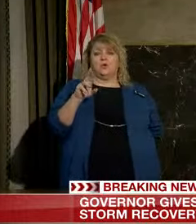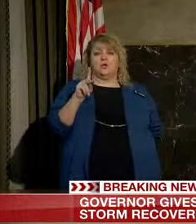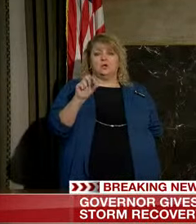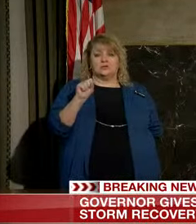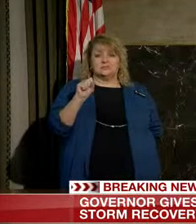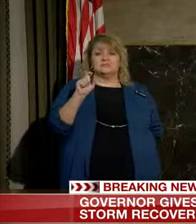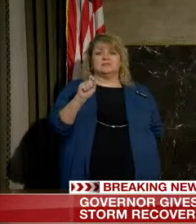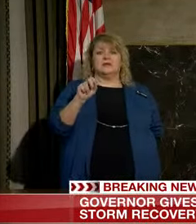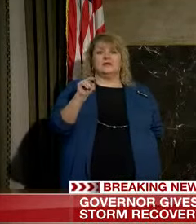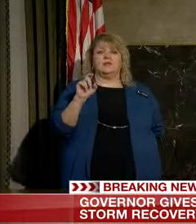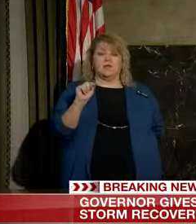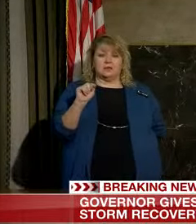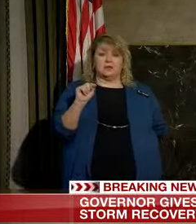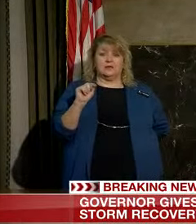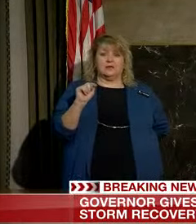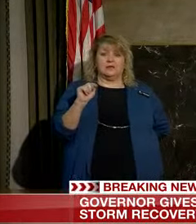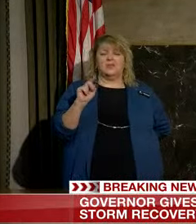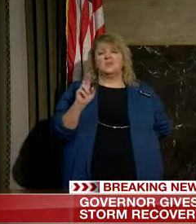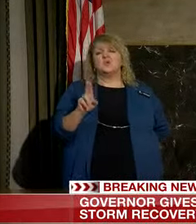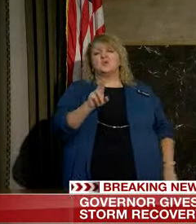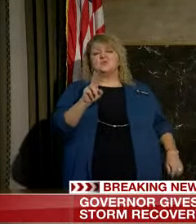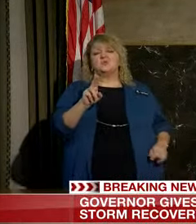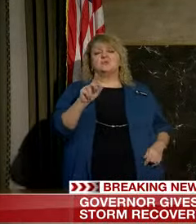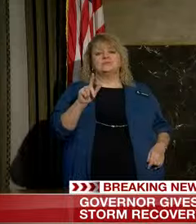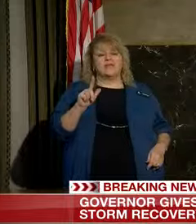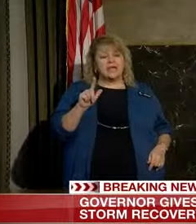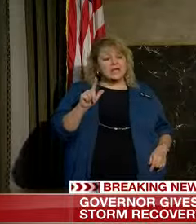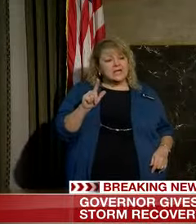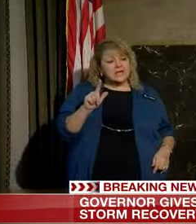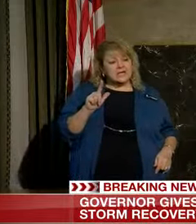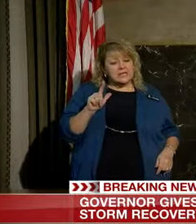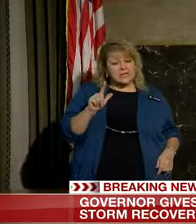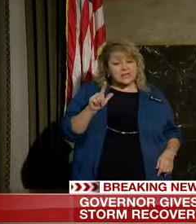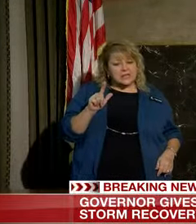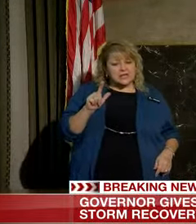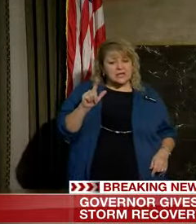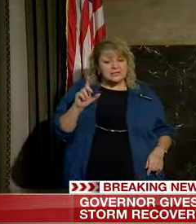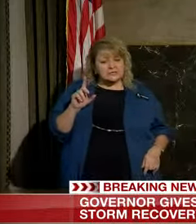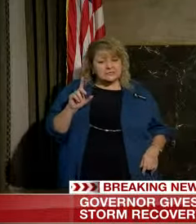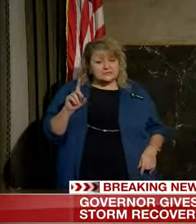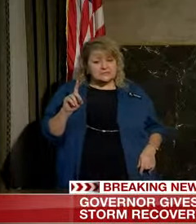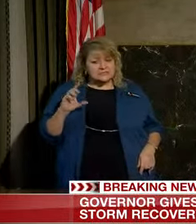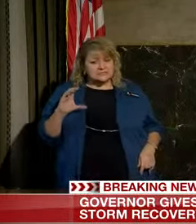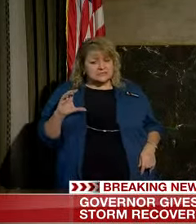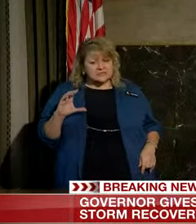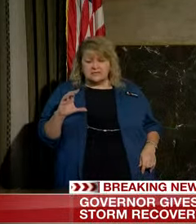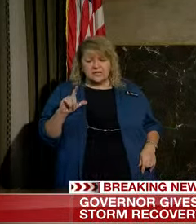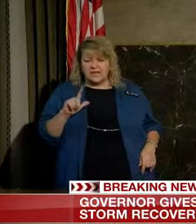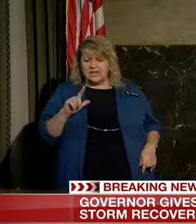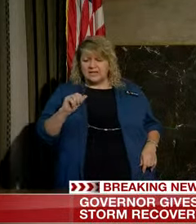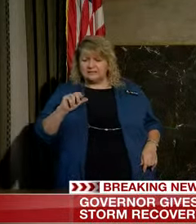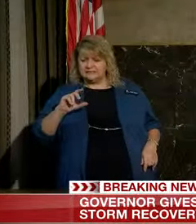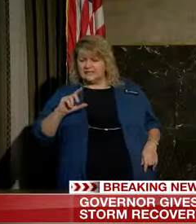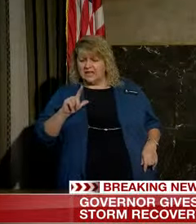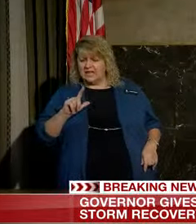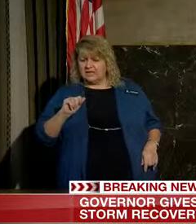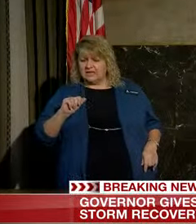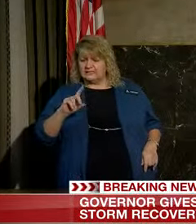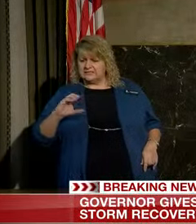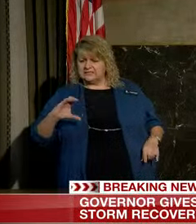www.laworks.net and use the LWC Hire portal. If you don't have access to the internet, we do encourage you to use the internet